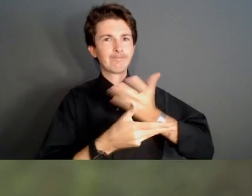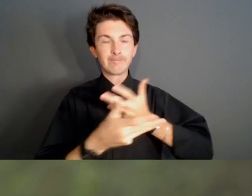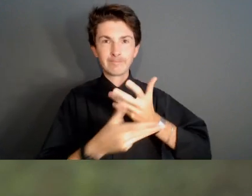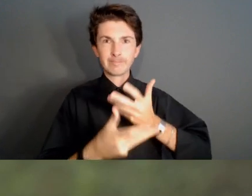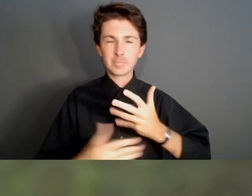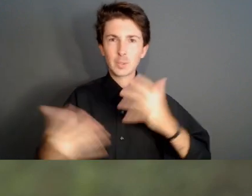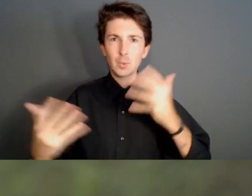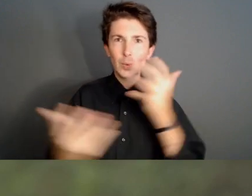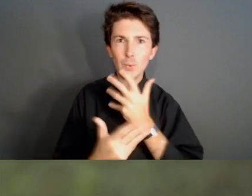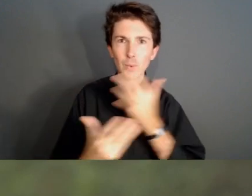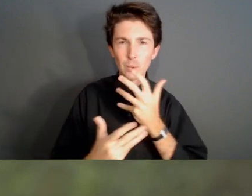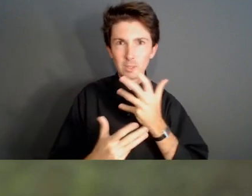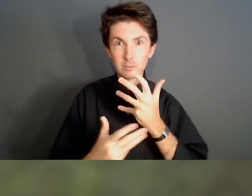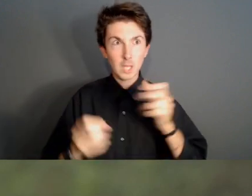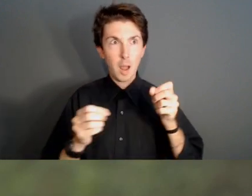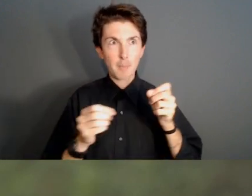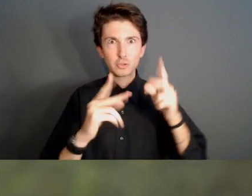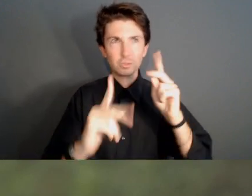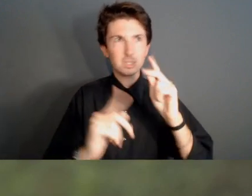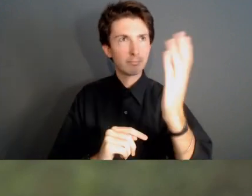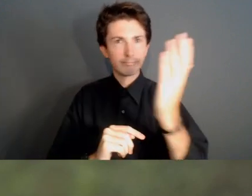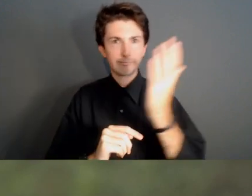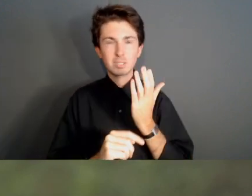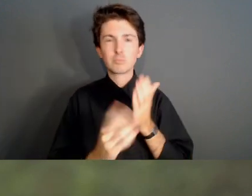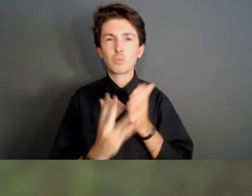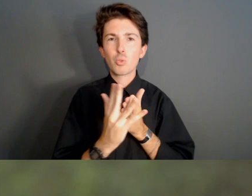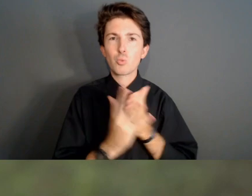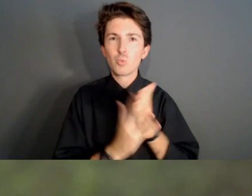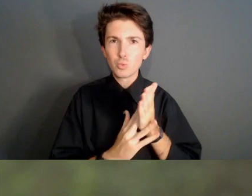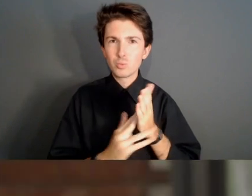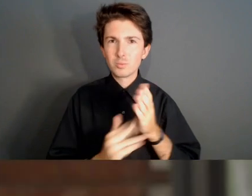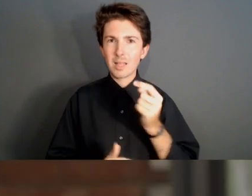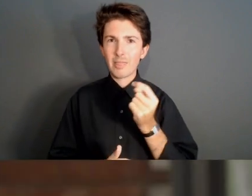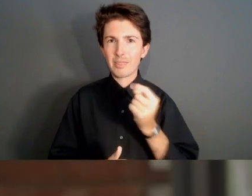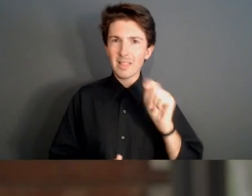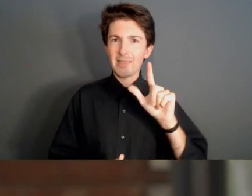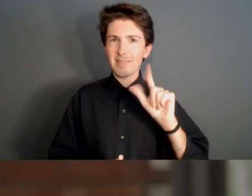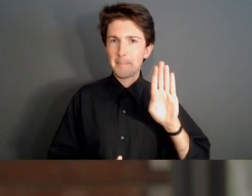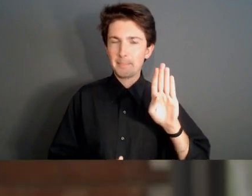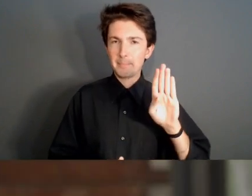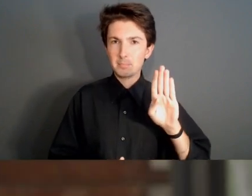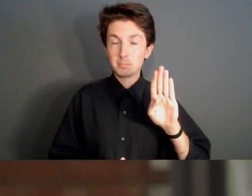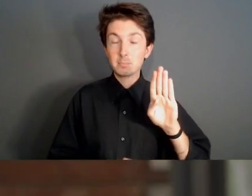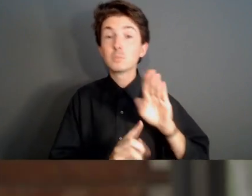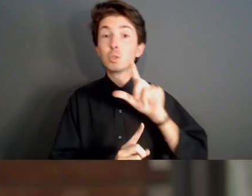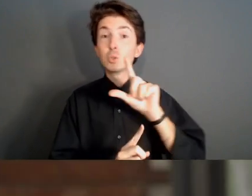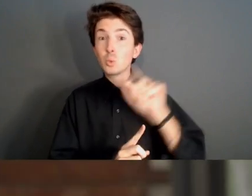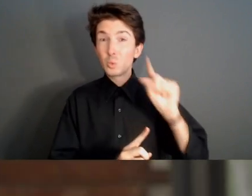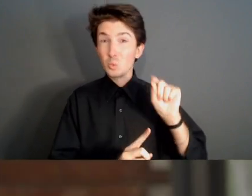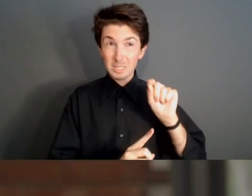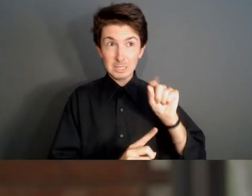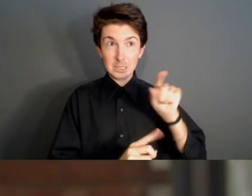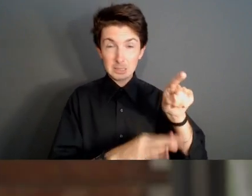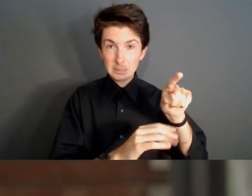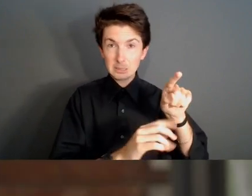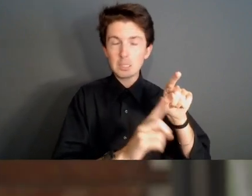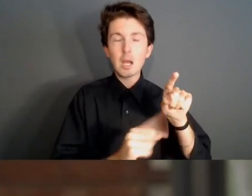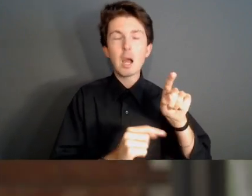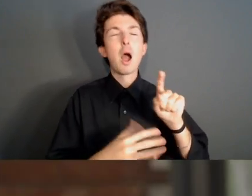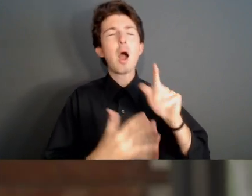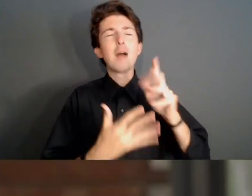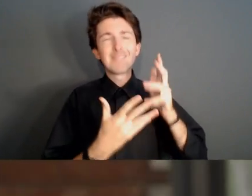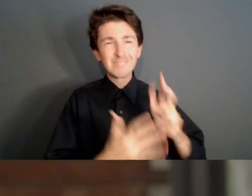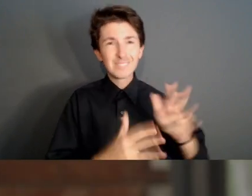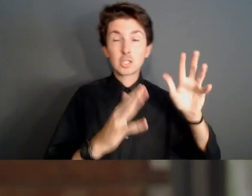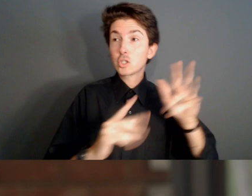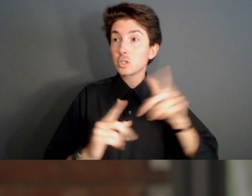case, that I would not have had the opportunity had I not been in the lab. Since being a part of the RespectAbility Summer Lab, I have had the